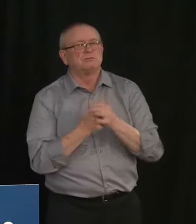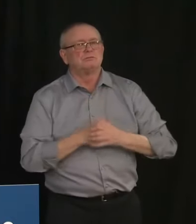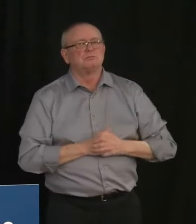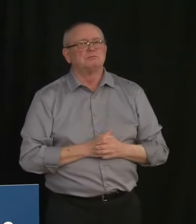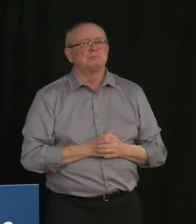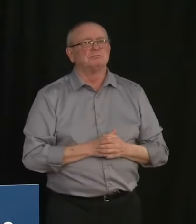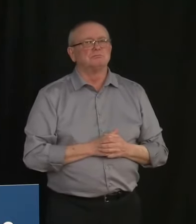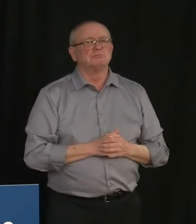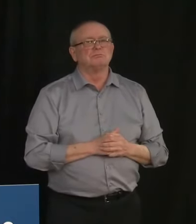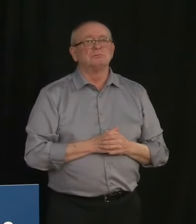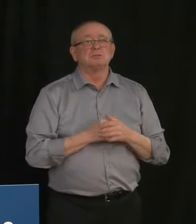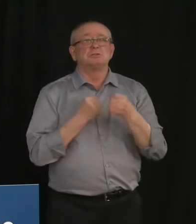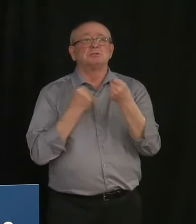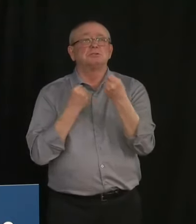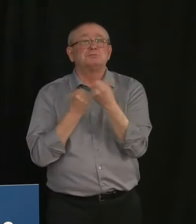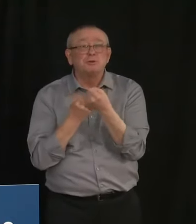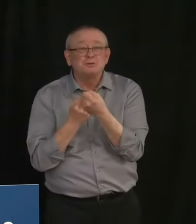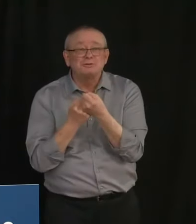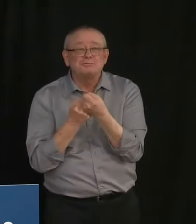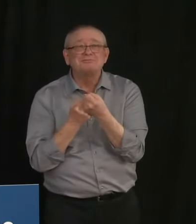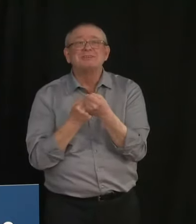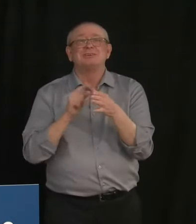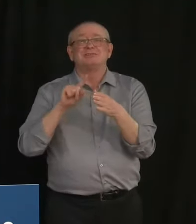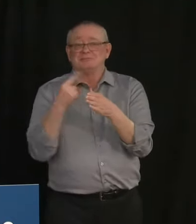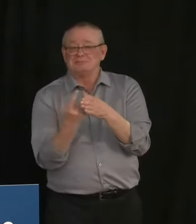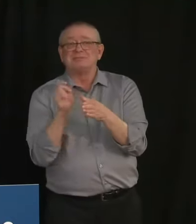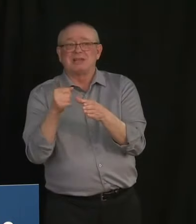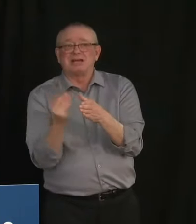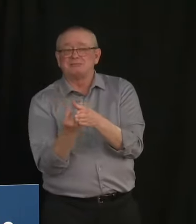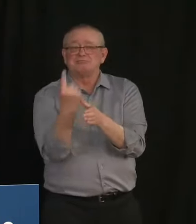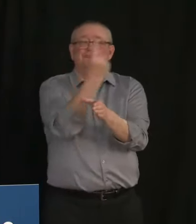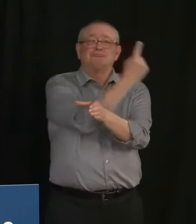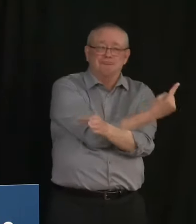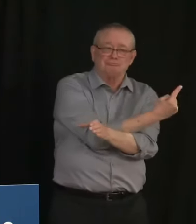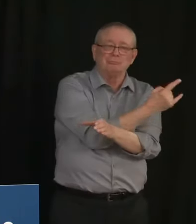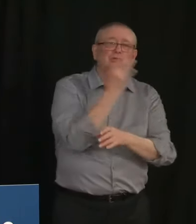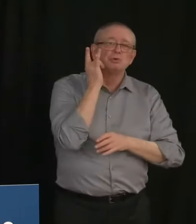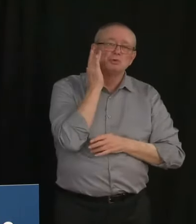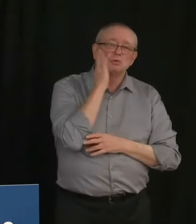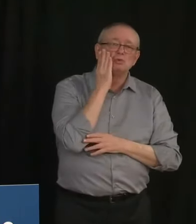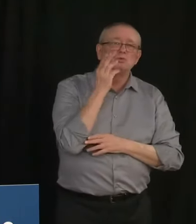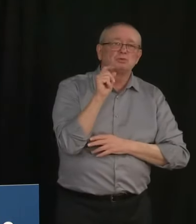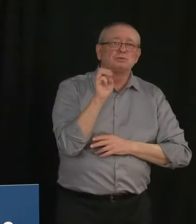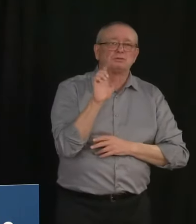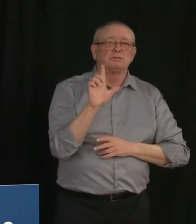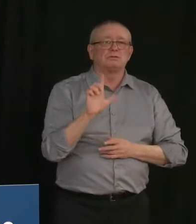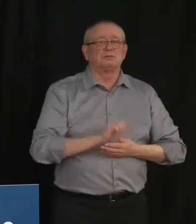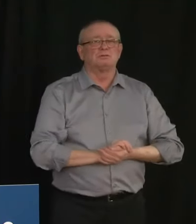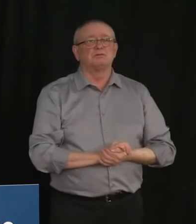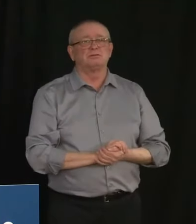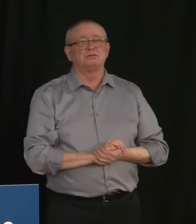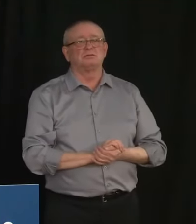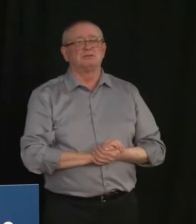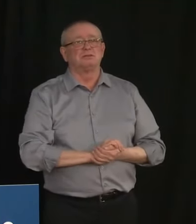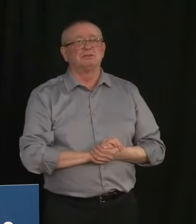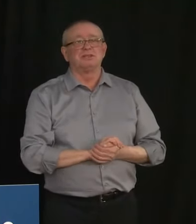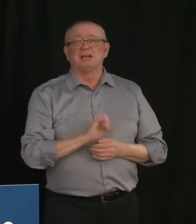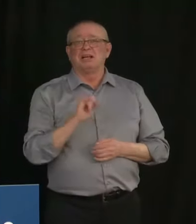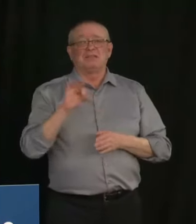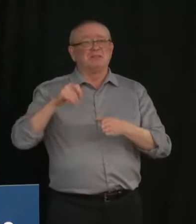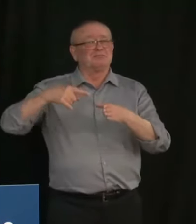going into, again, an isolation or quarantine hotel if they are not able to safely separate from